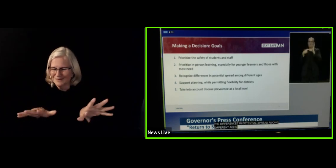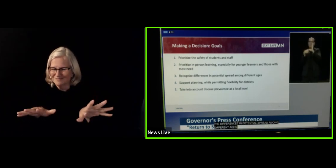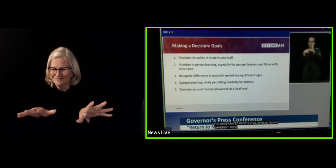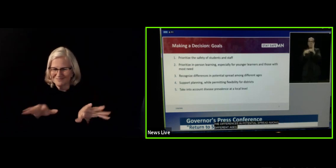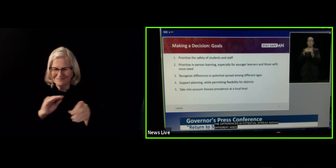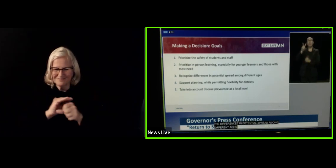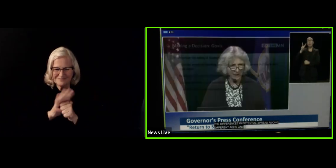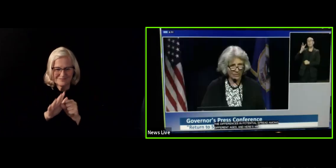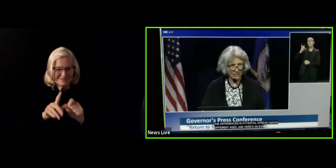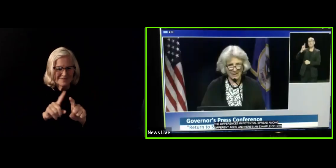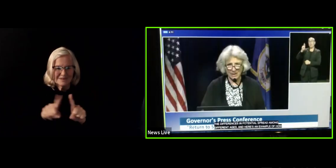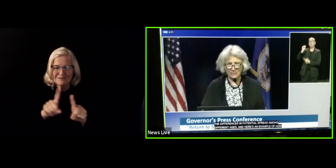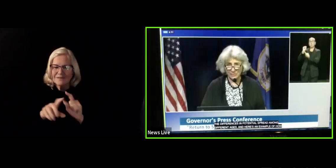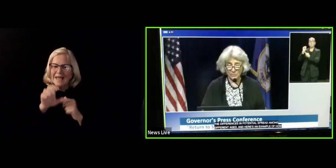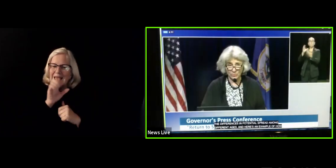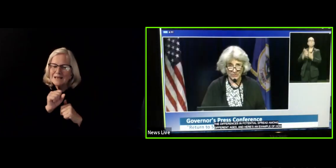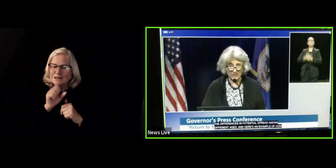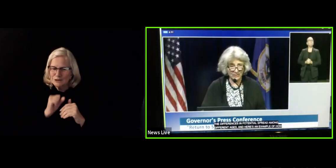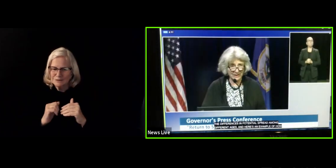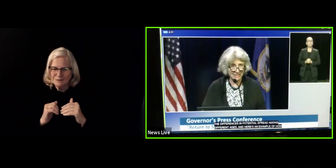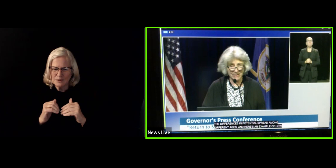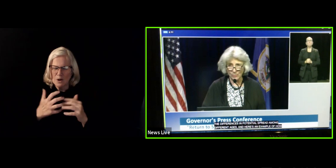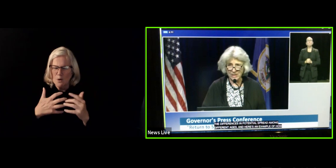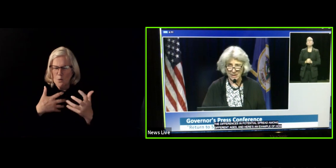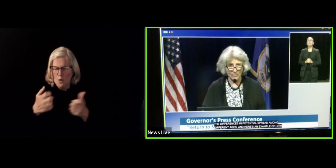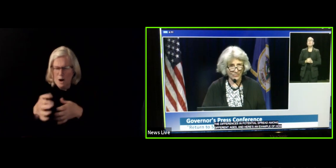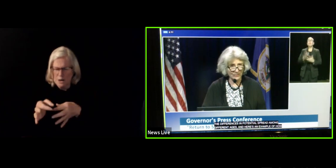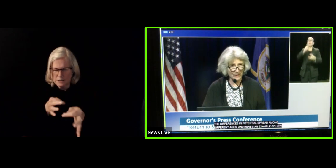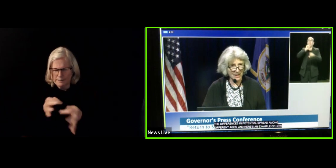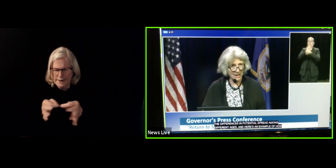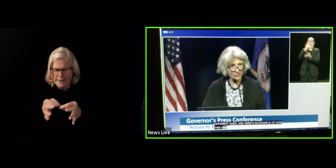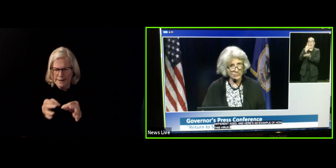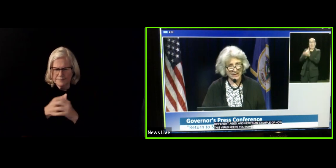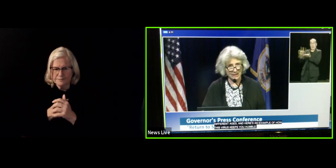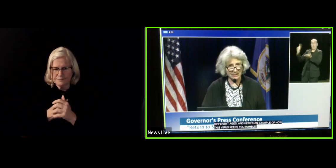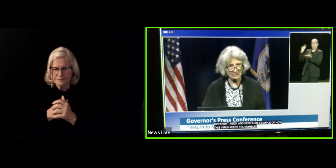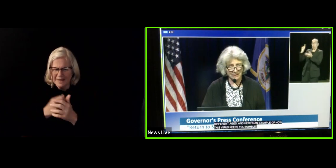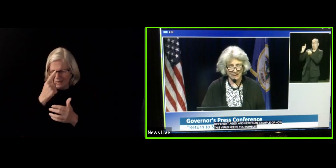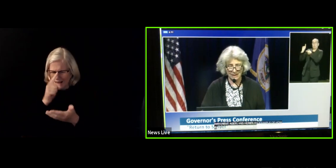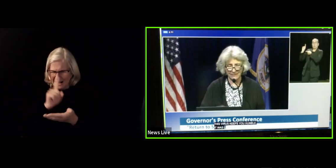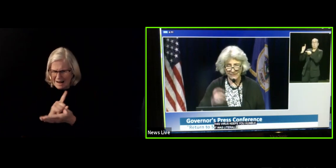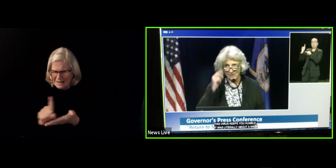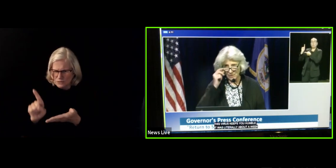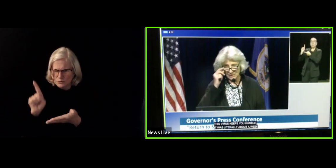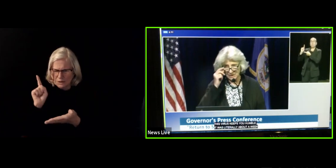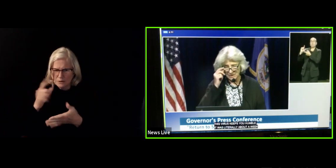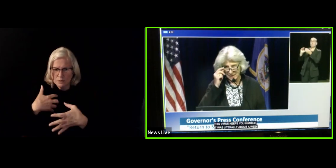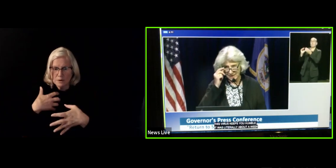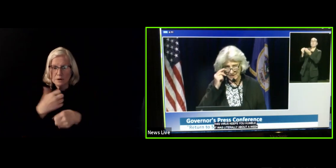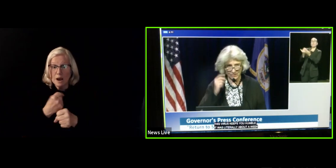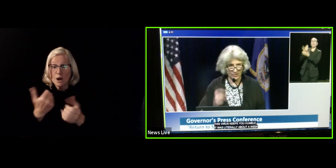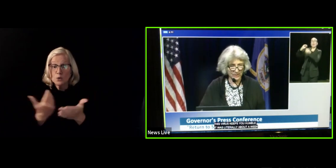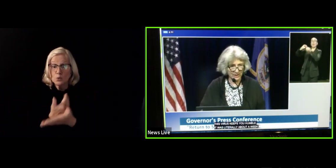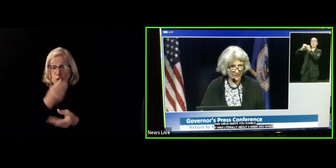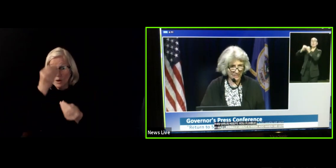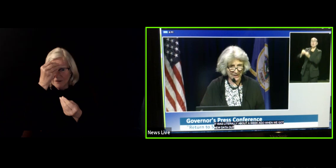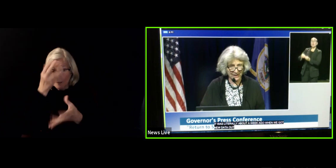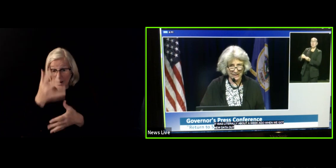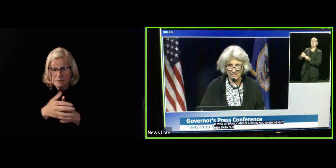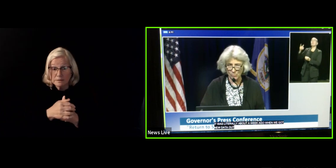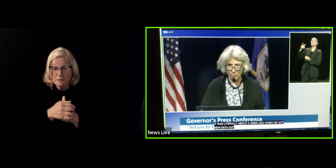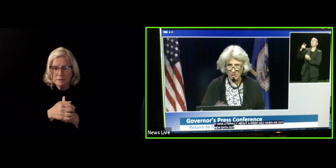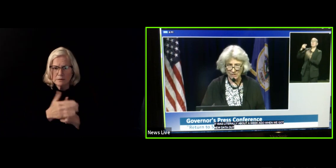humble. It was literally about a week ago when we got new data out of a very well done study in South Korea that made